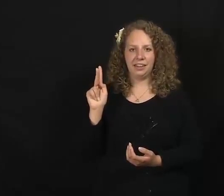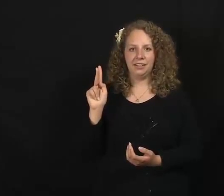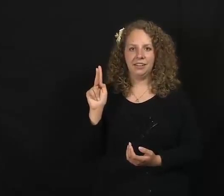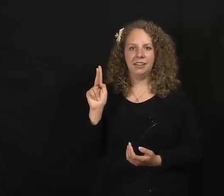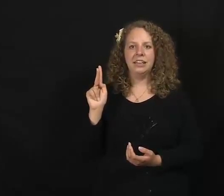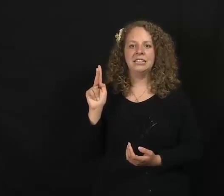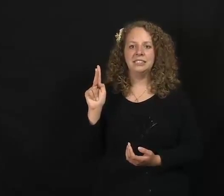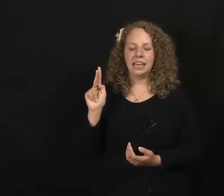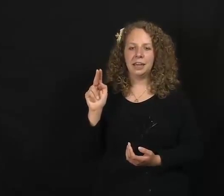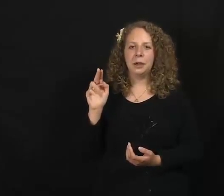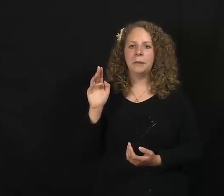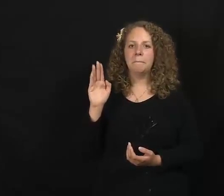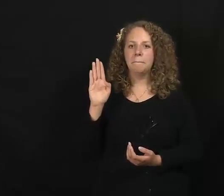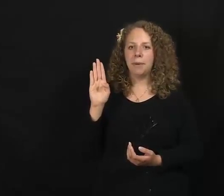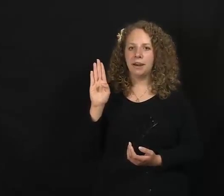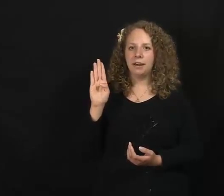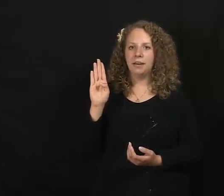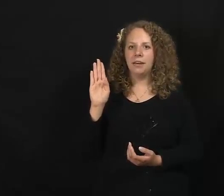B-A-N-K, say